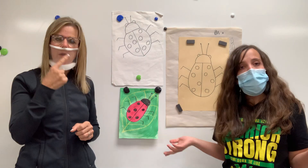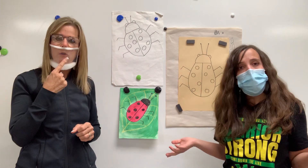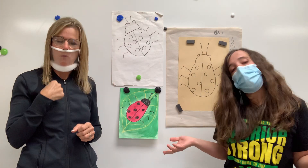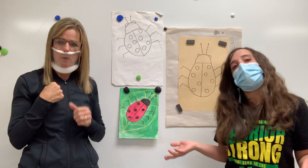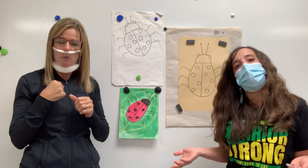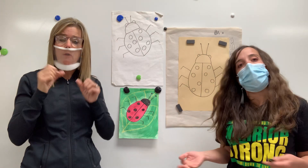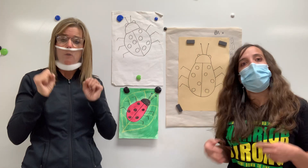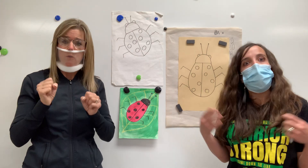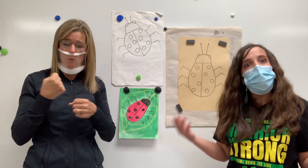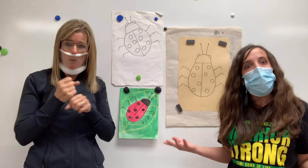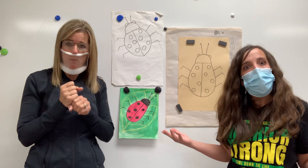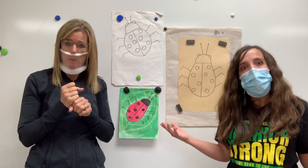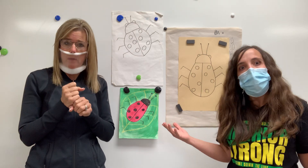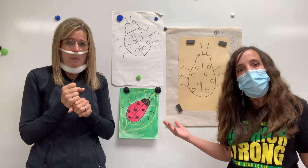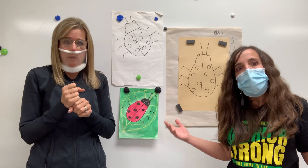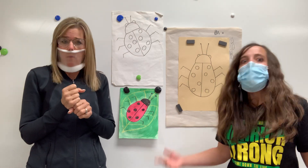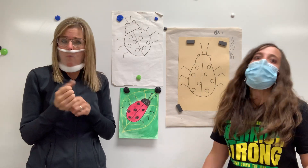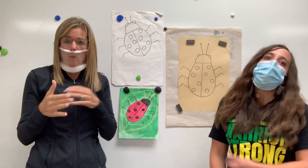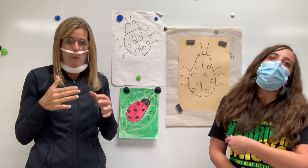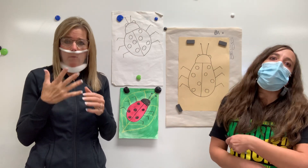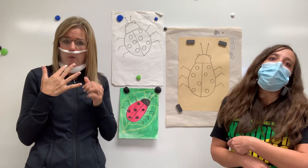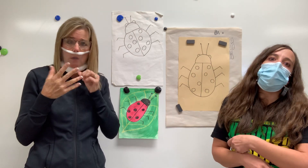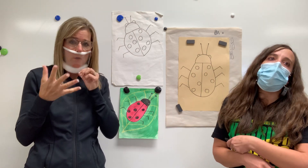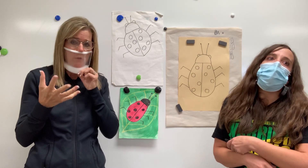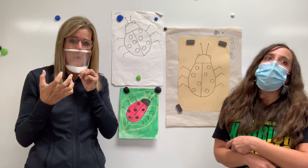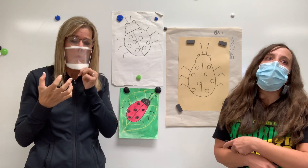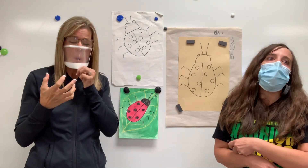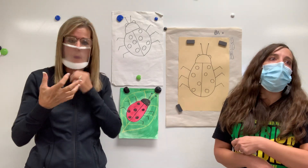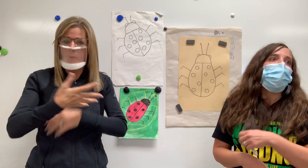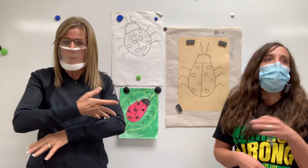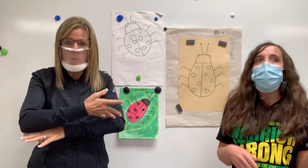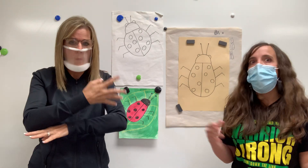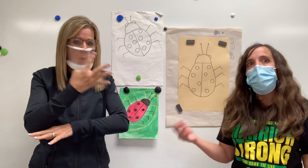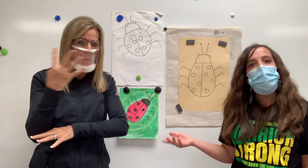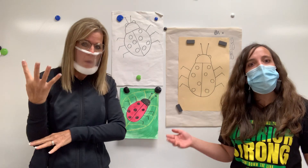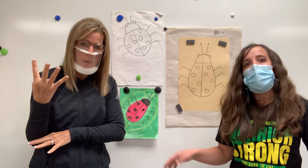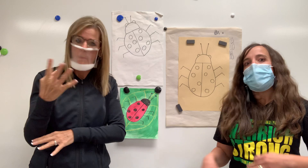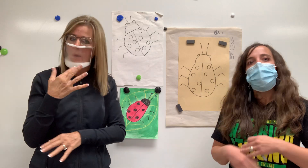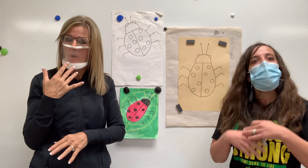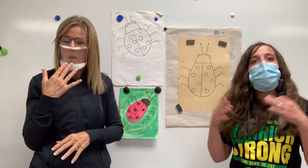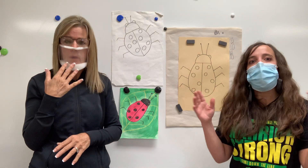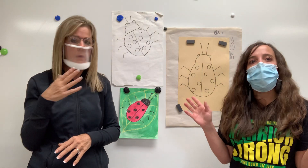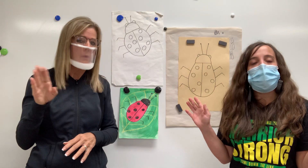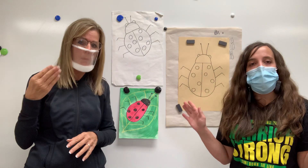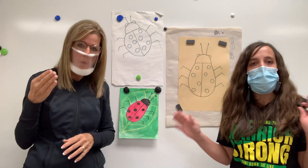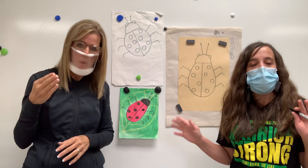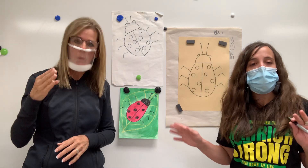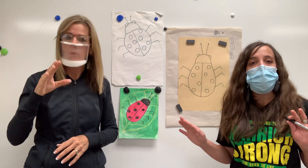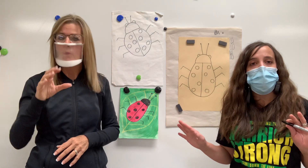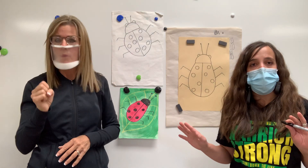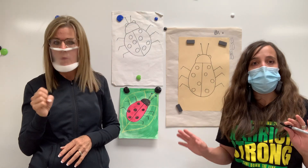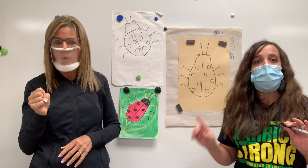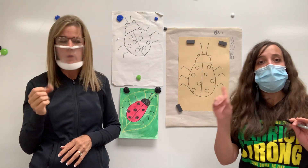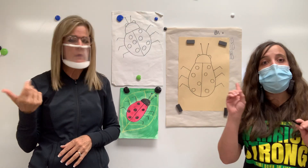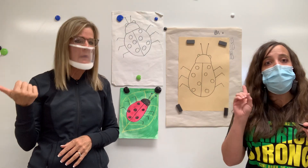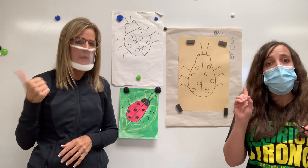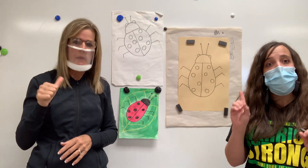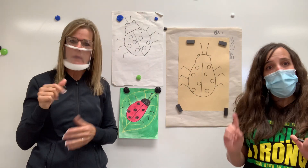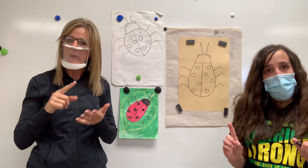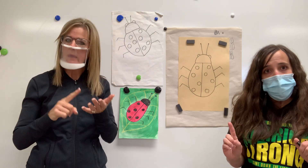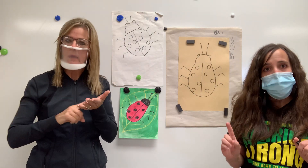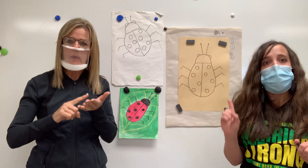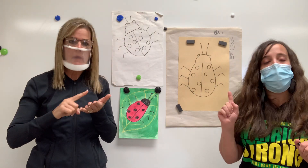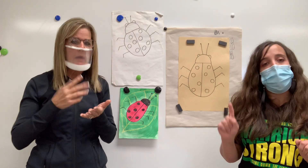You can make your ladybug rainbow colors. You can make your ladybug blue and orange. You can make your ladybug any colors. If